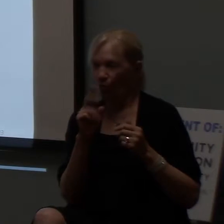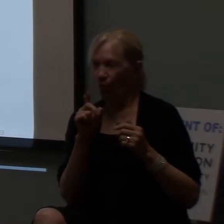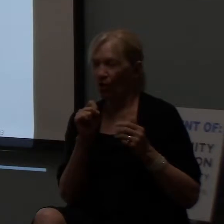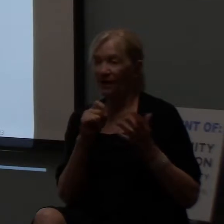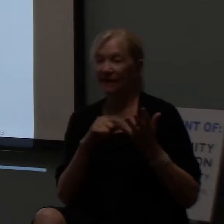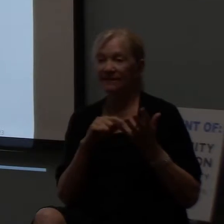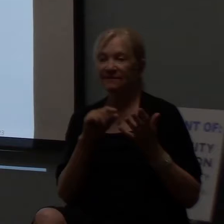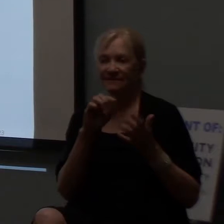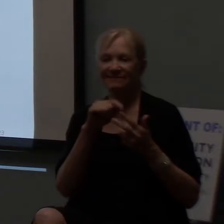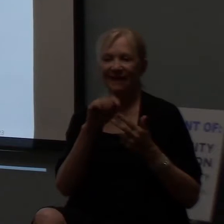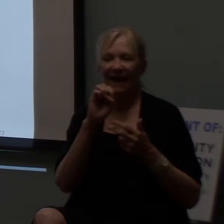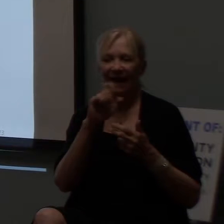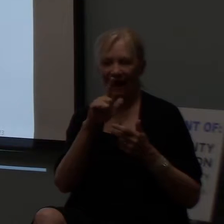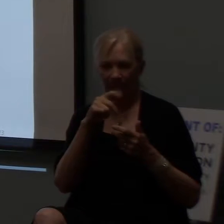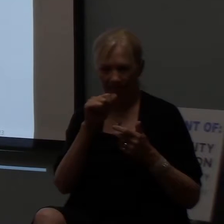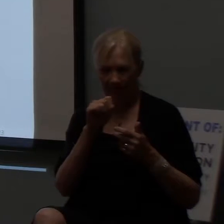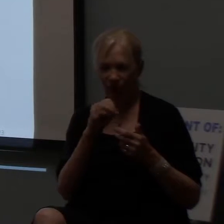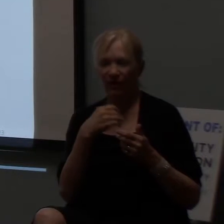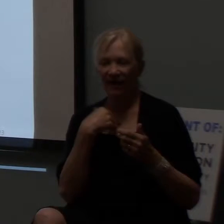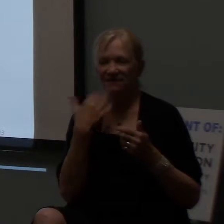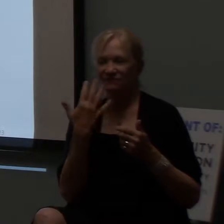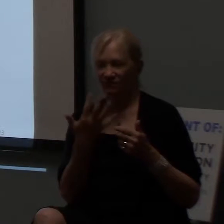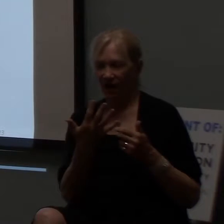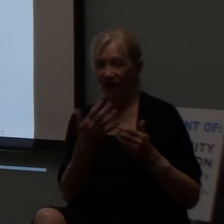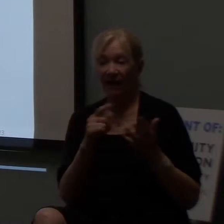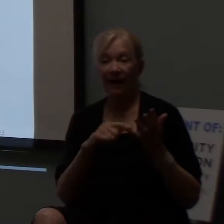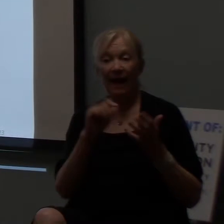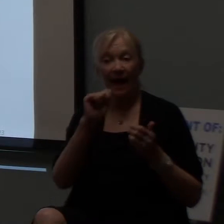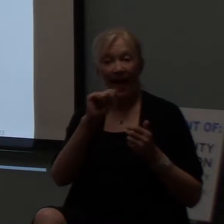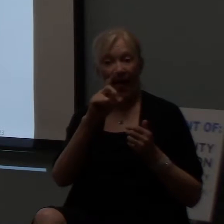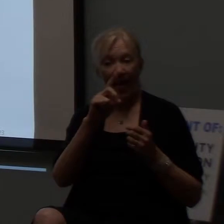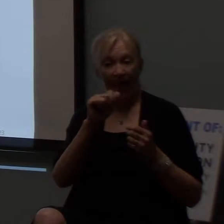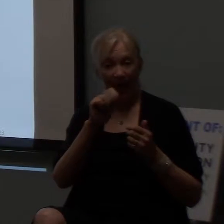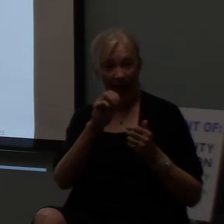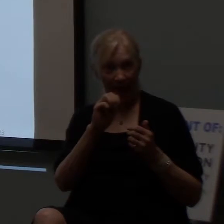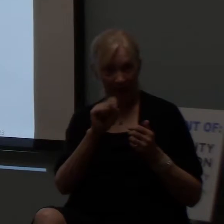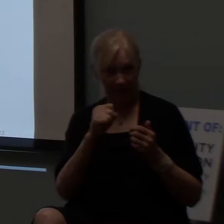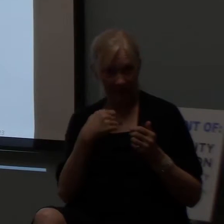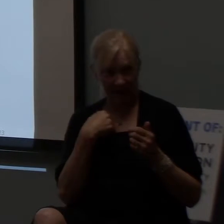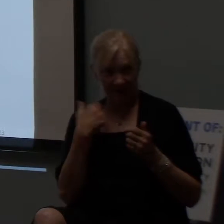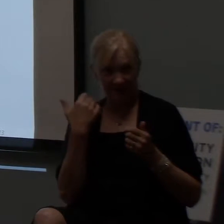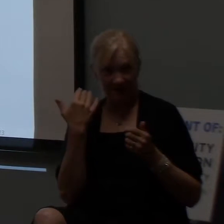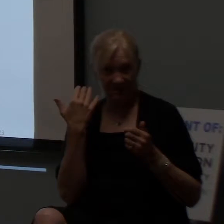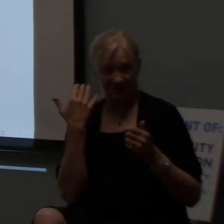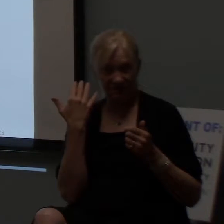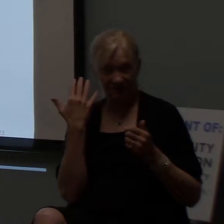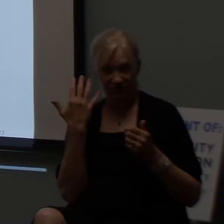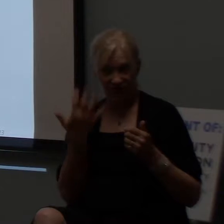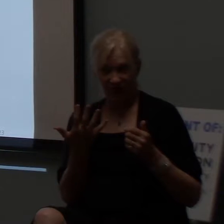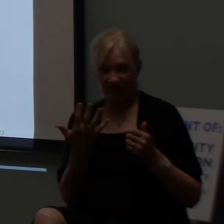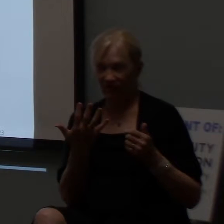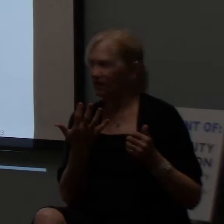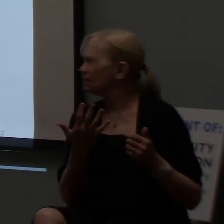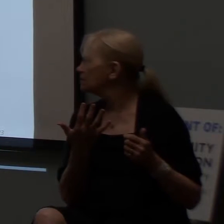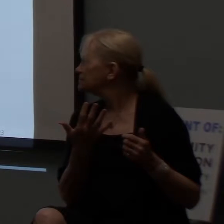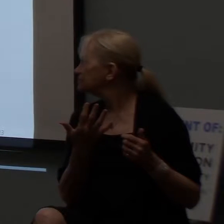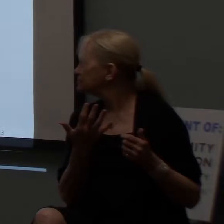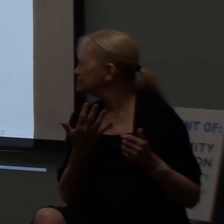And El Paso has 5 wards and a county administrator. Adams has 5 commissioners. Where am